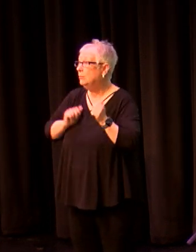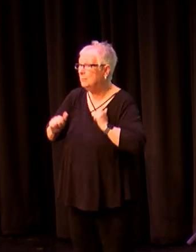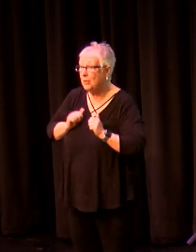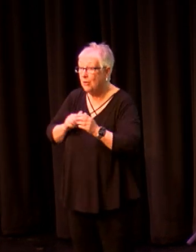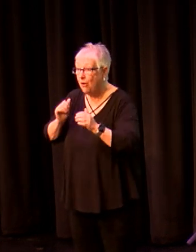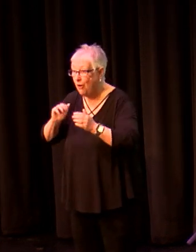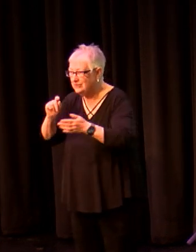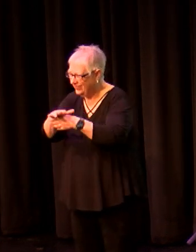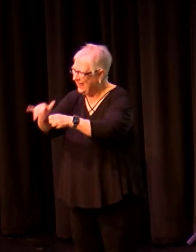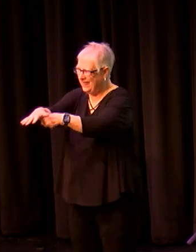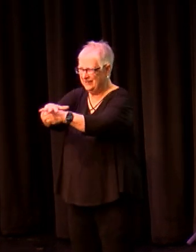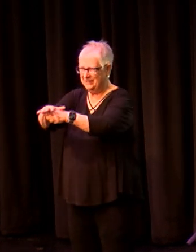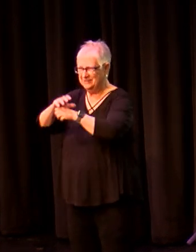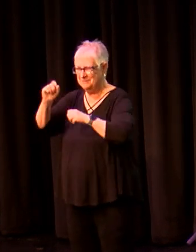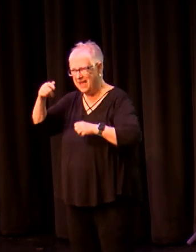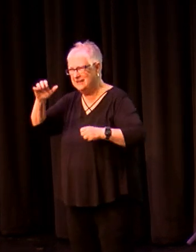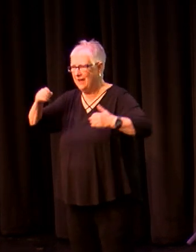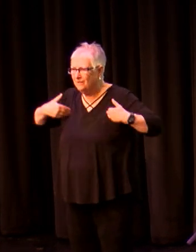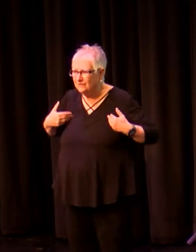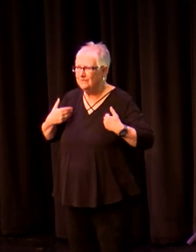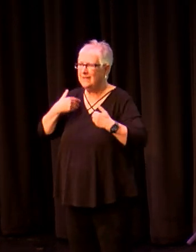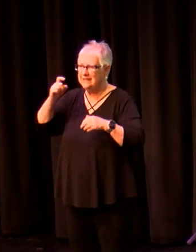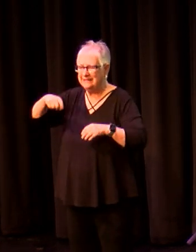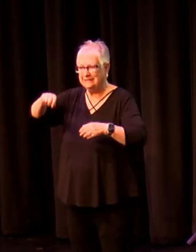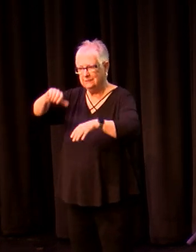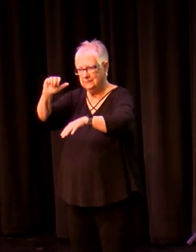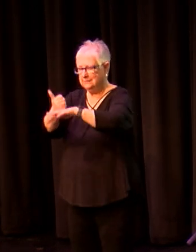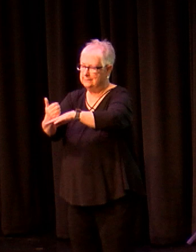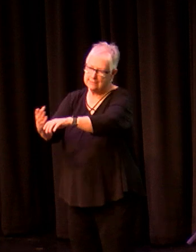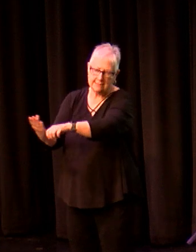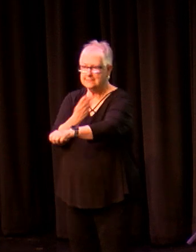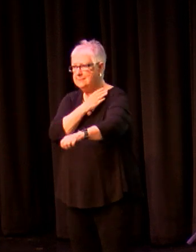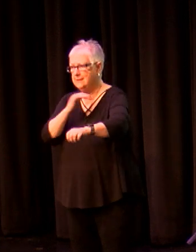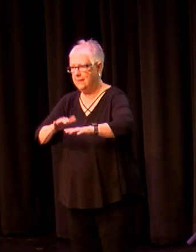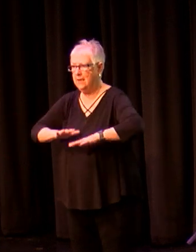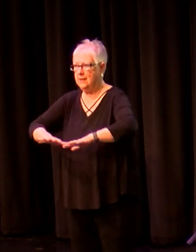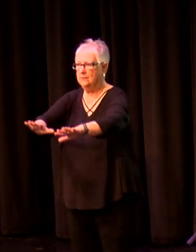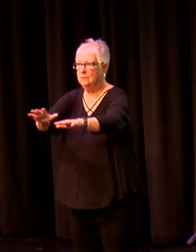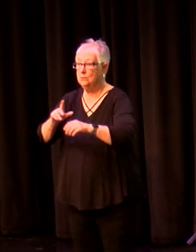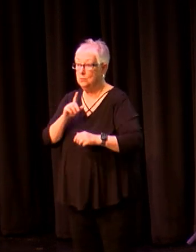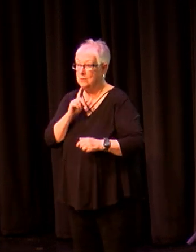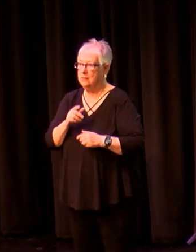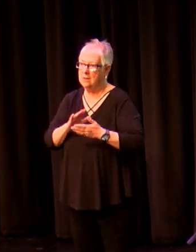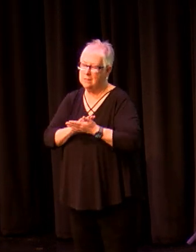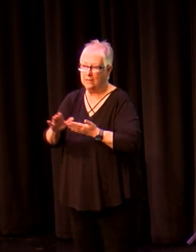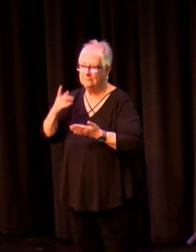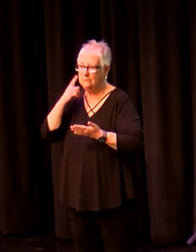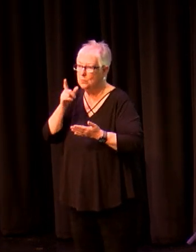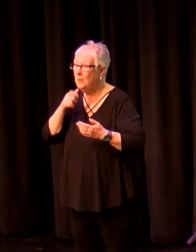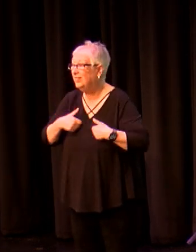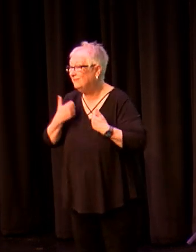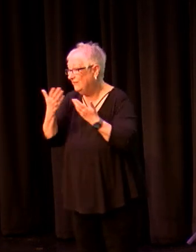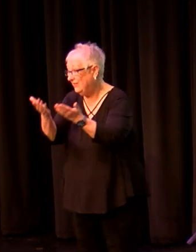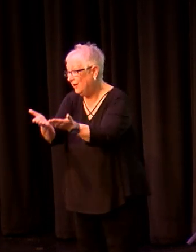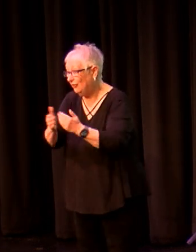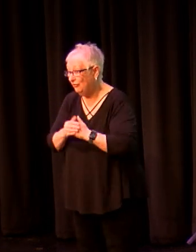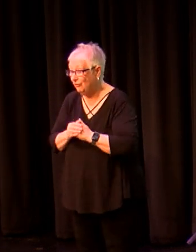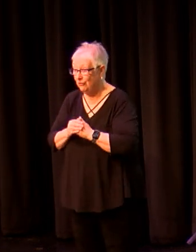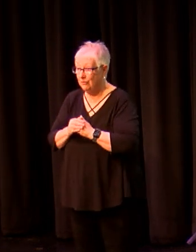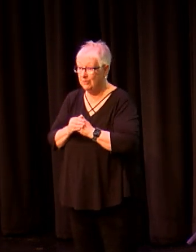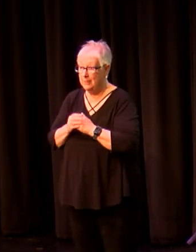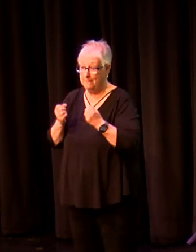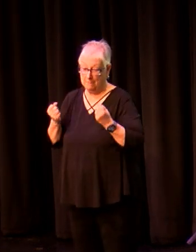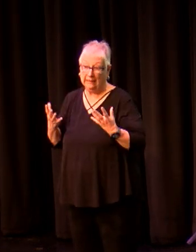on the mile itself, because it is very convenient for the residents of the Golden Mile, many of whom